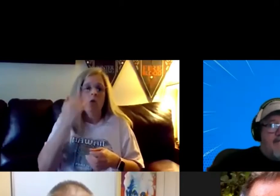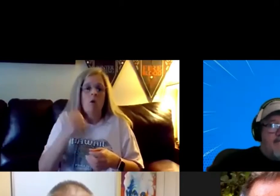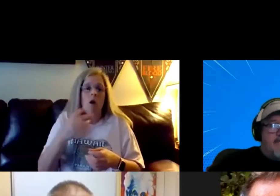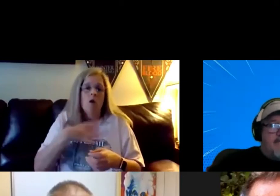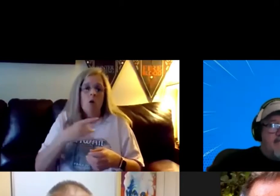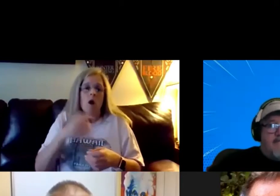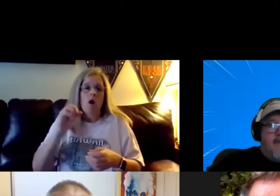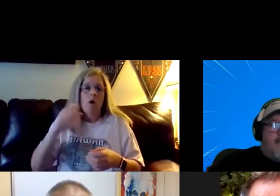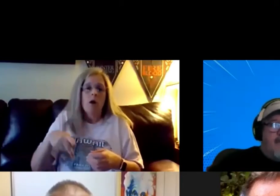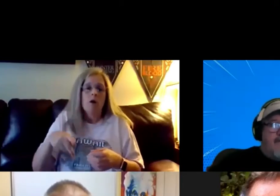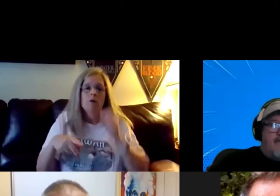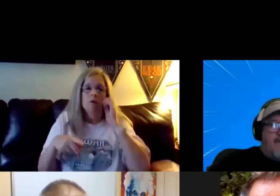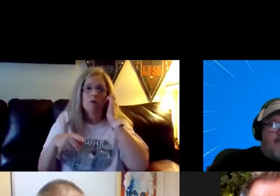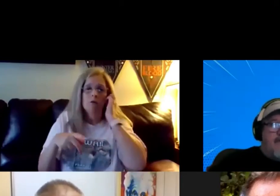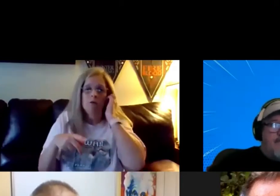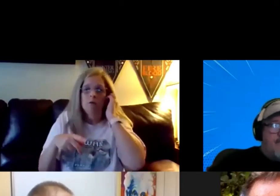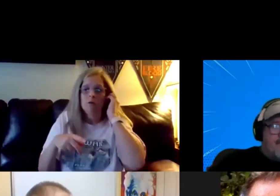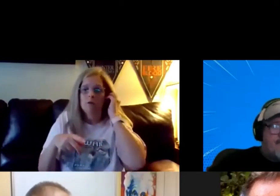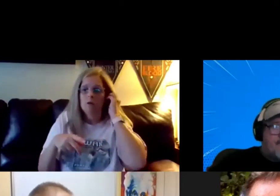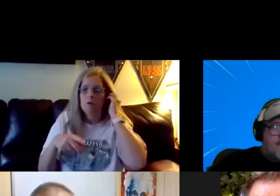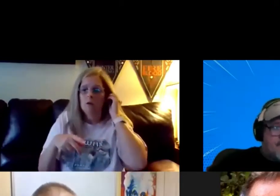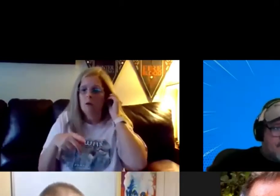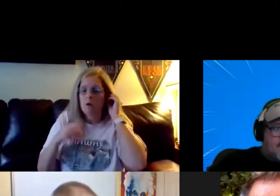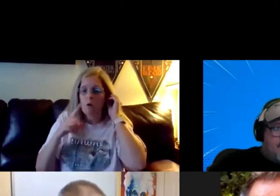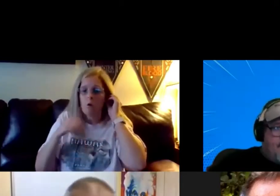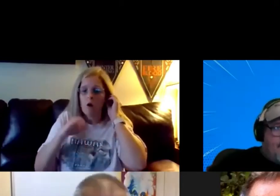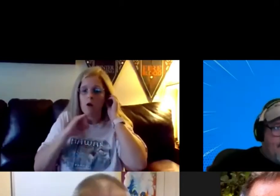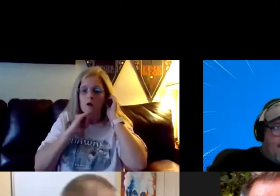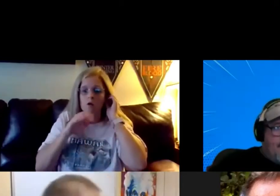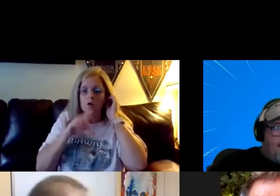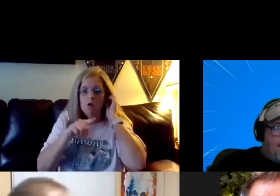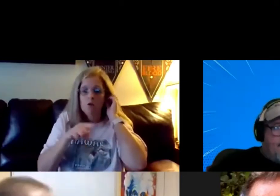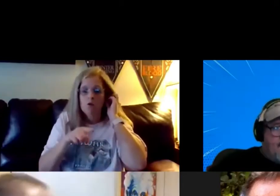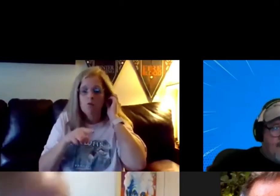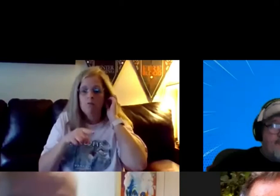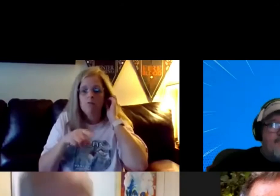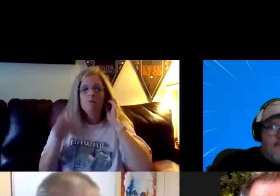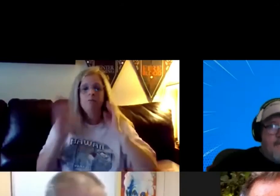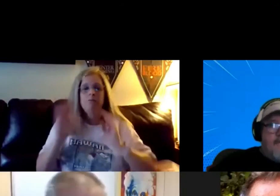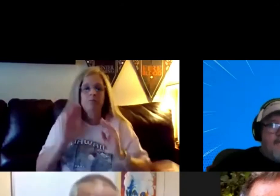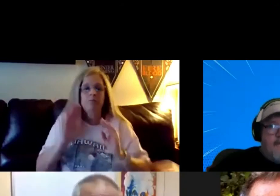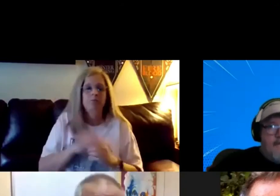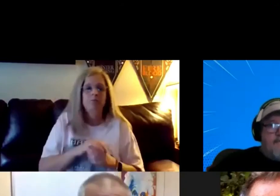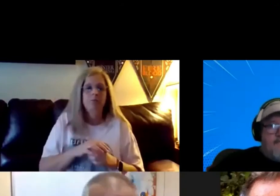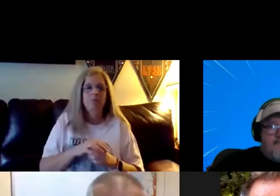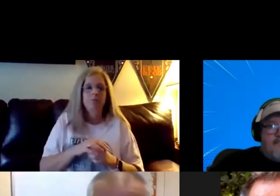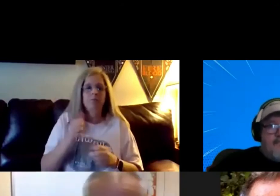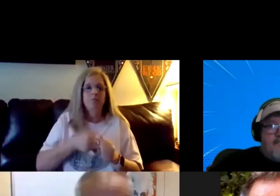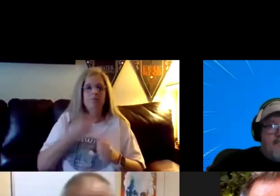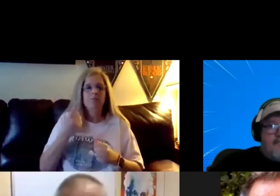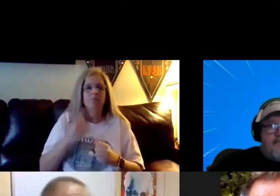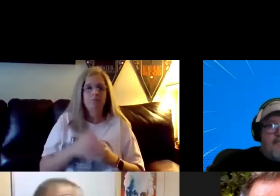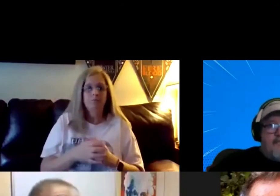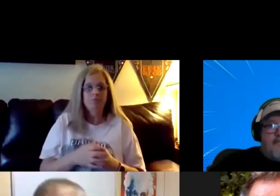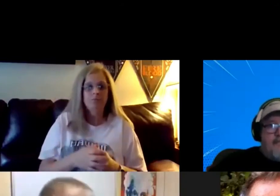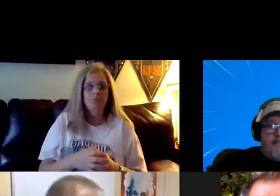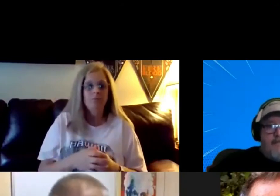and, you know, what it is to you. Hi, Marty. Oh, yeah, everybody.